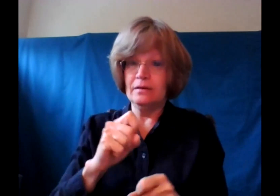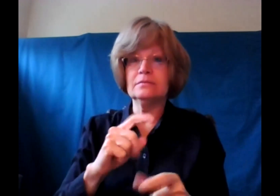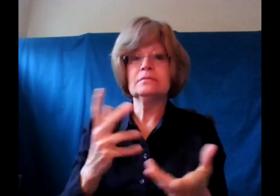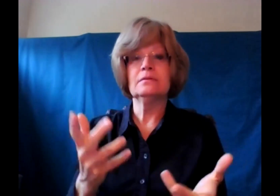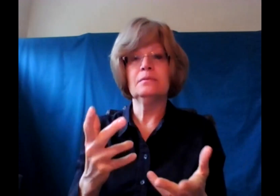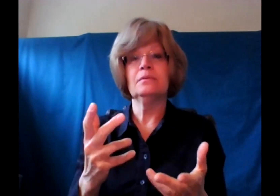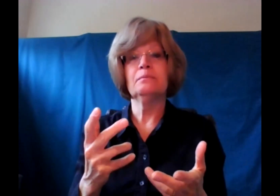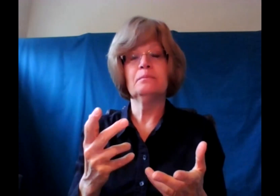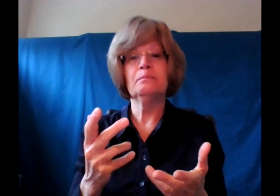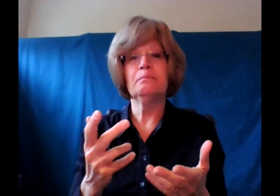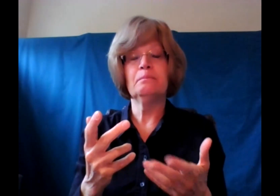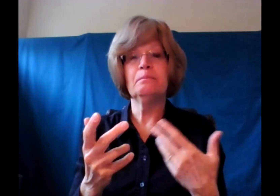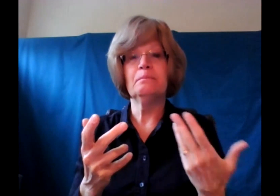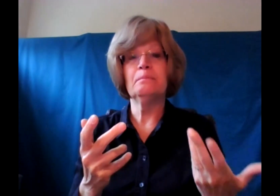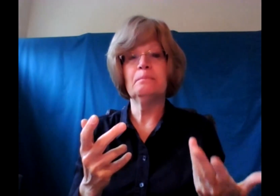some